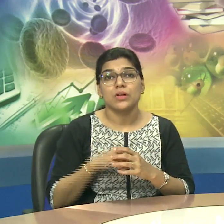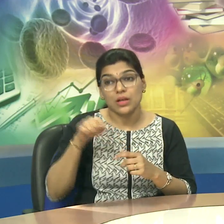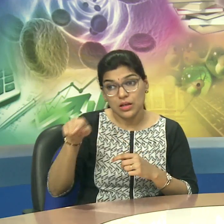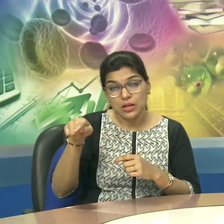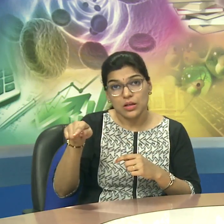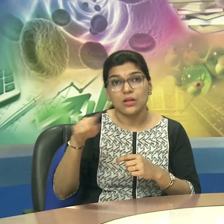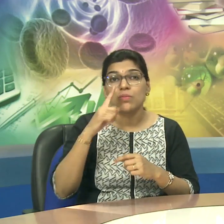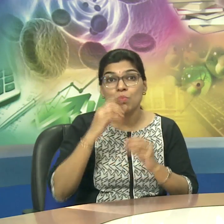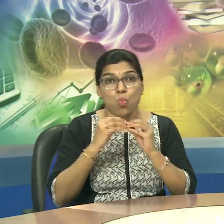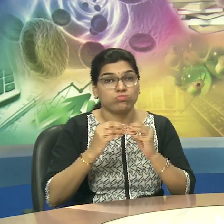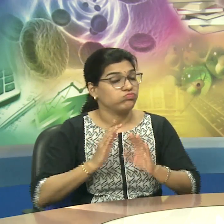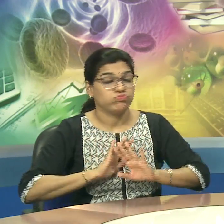these are the natural birds, natural